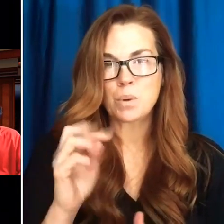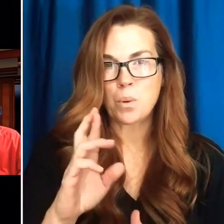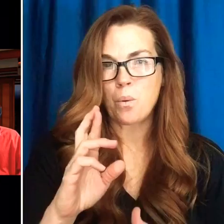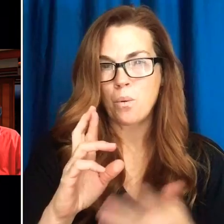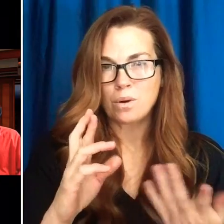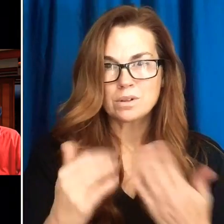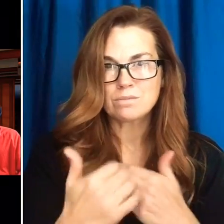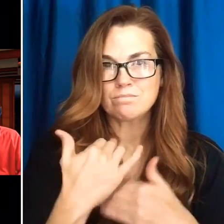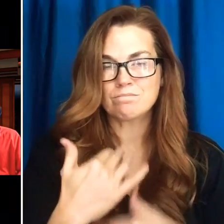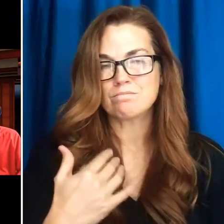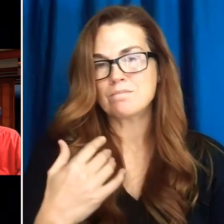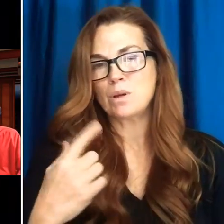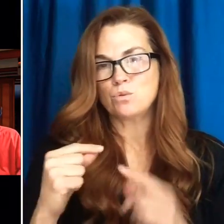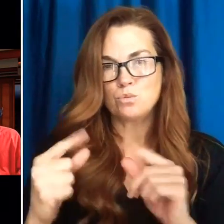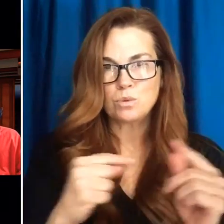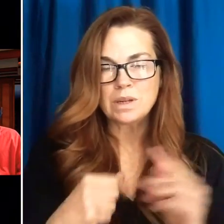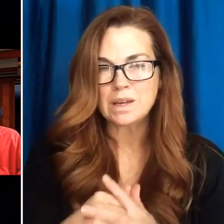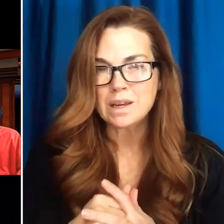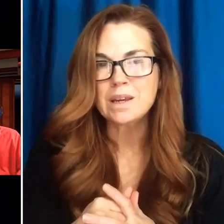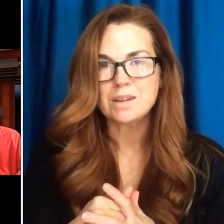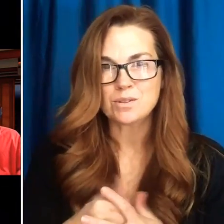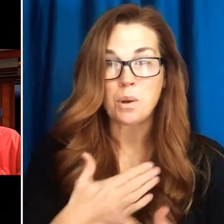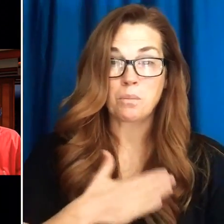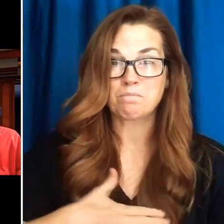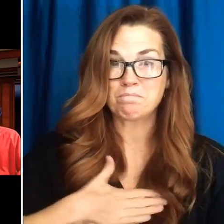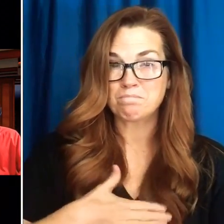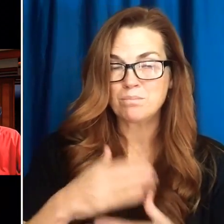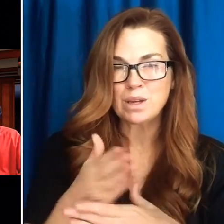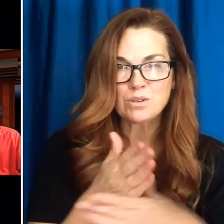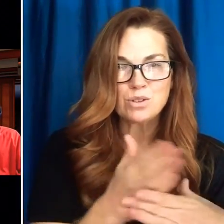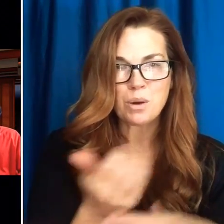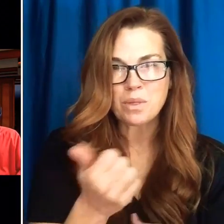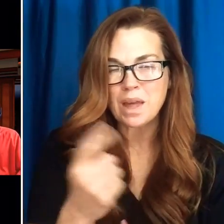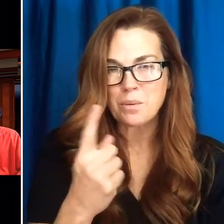Jamboard to be a helpful tool. If you like this video, please consider subscribing to our YouTube